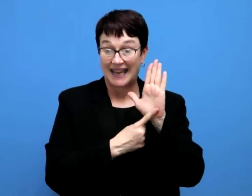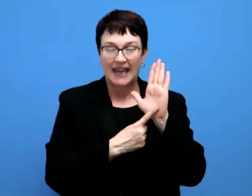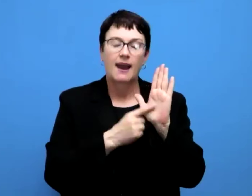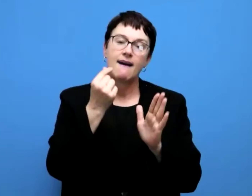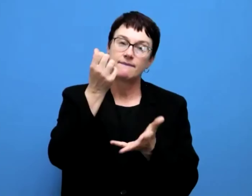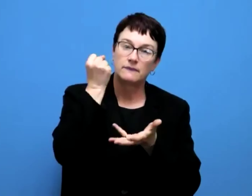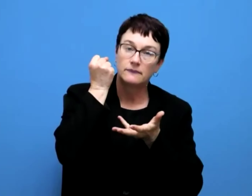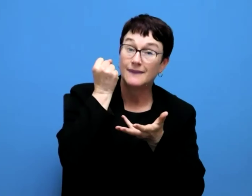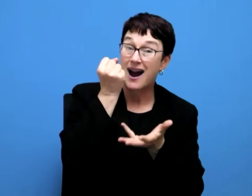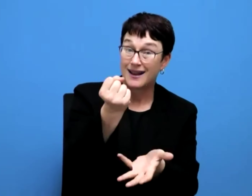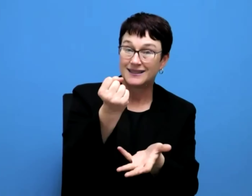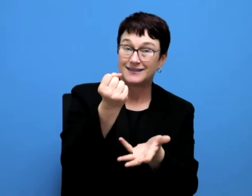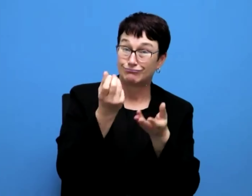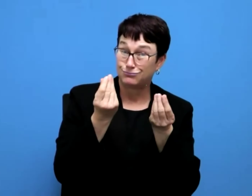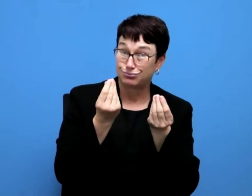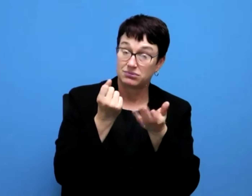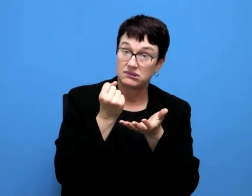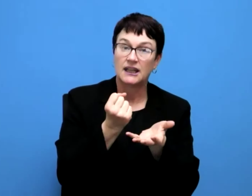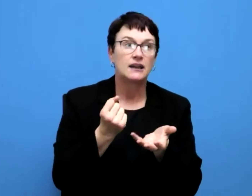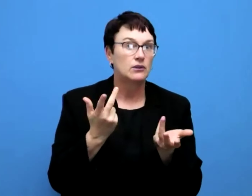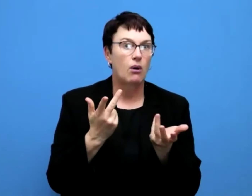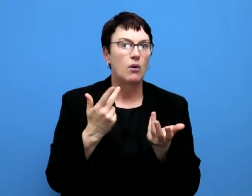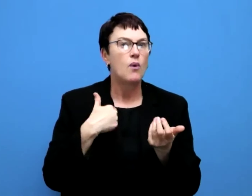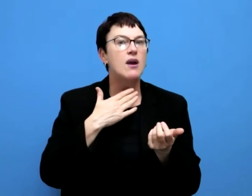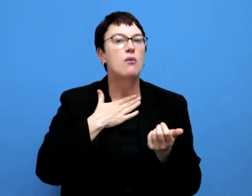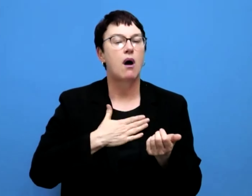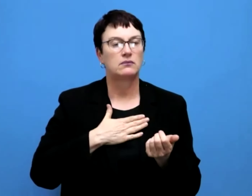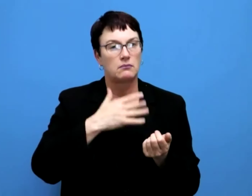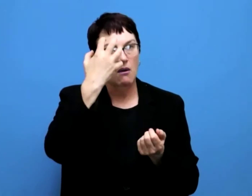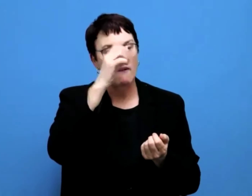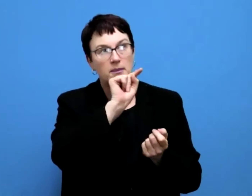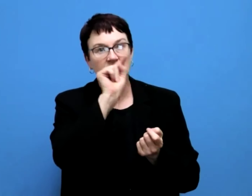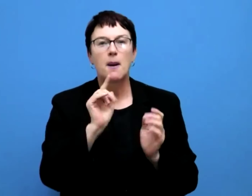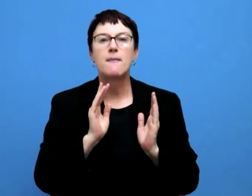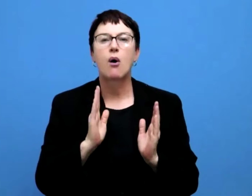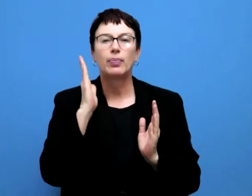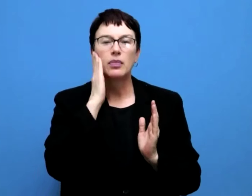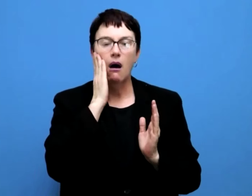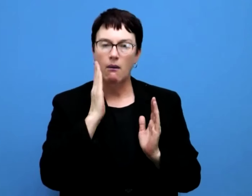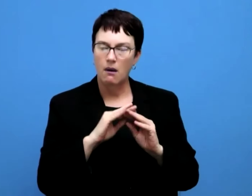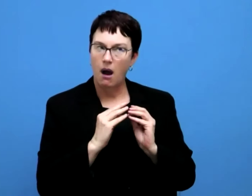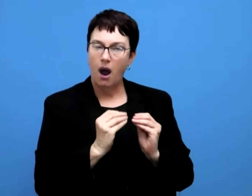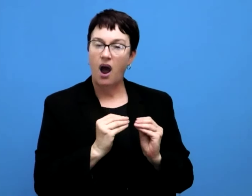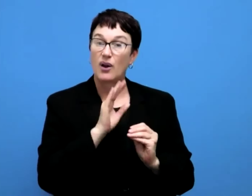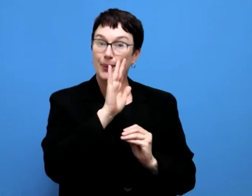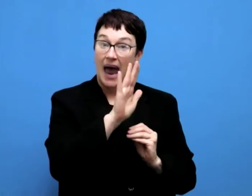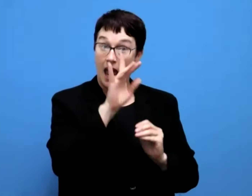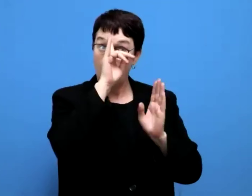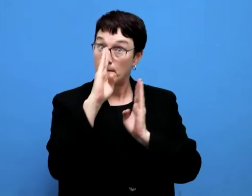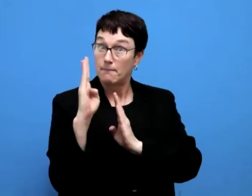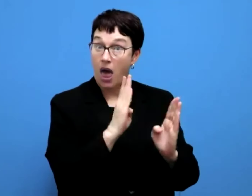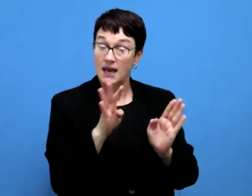support ministries of health to embed international standards and integrate disability inclusion into their national plans, strategies